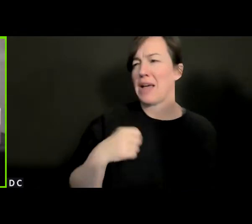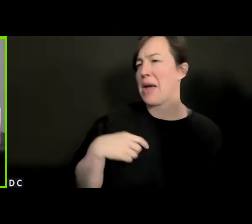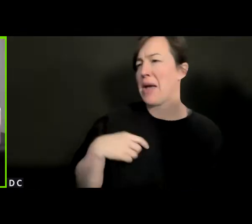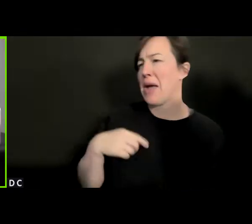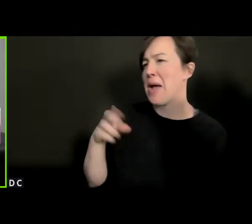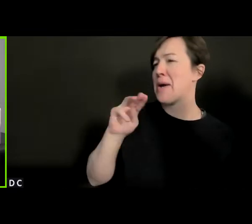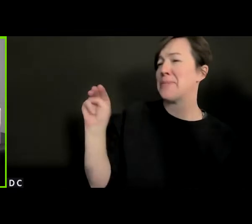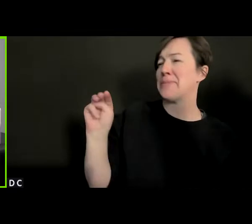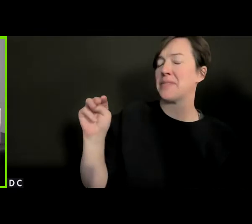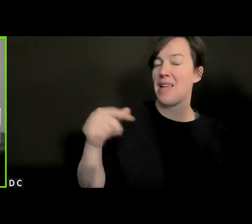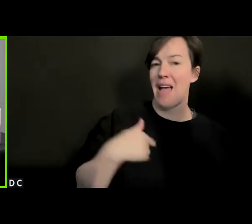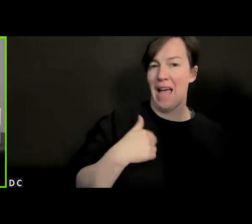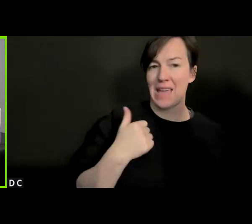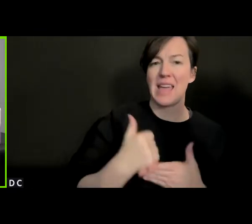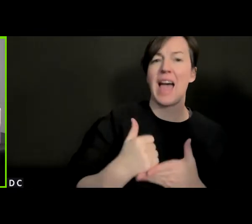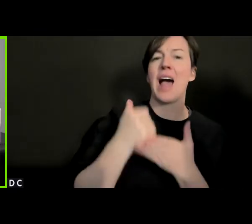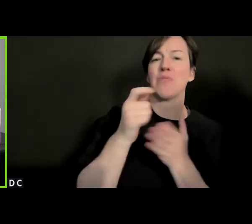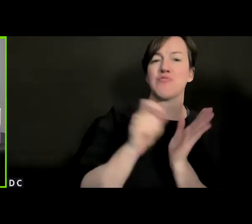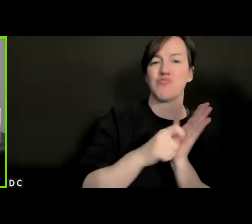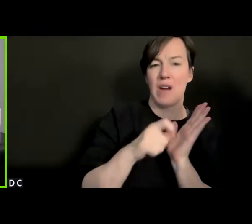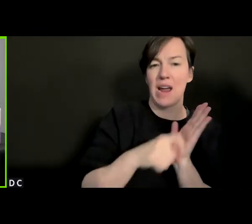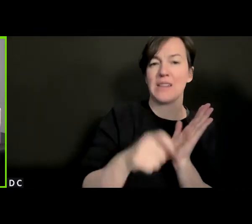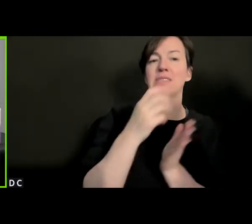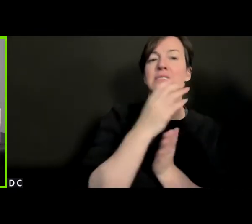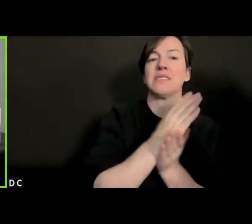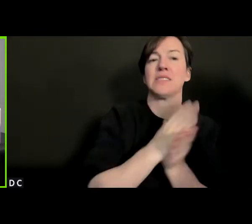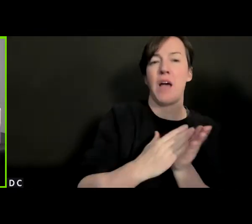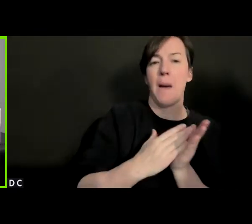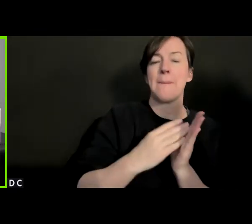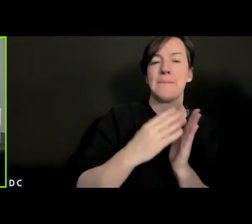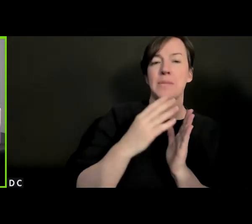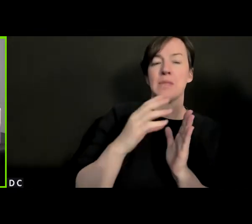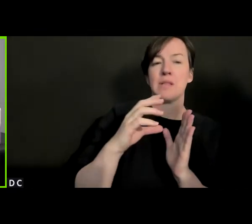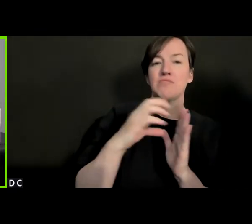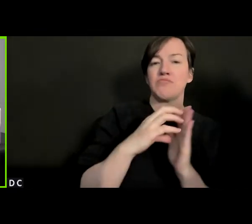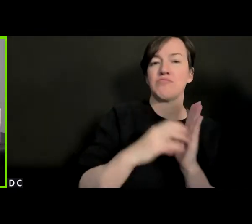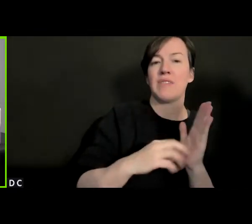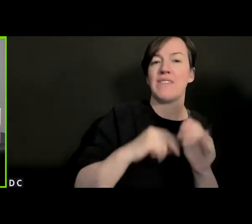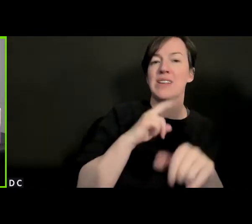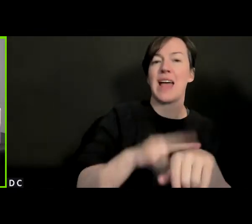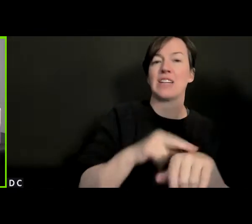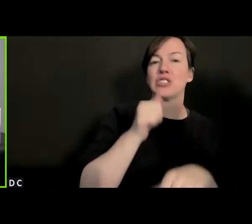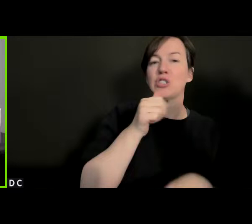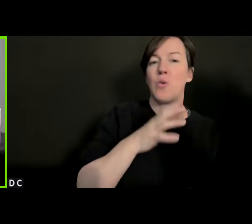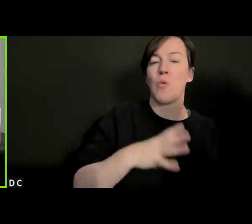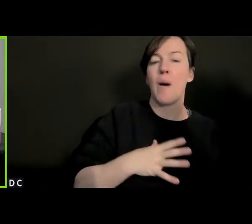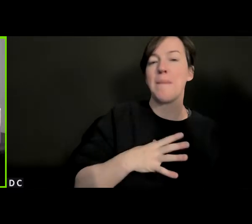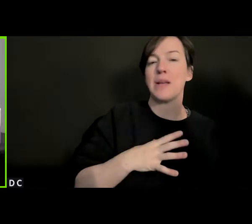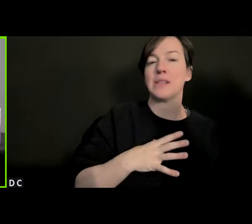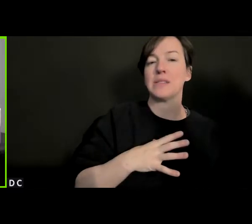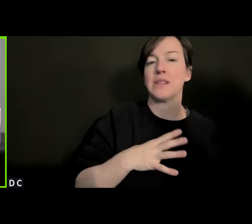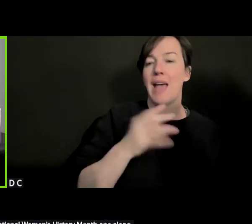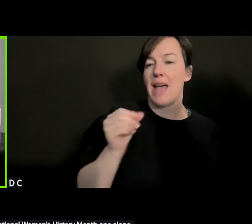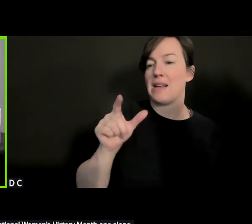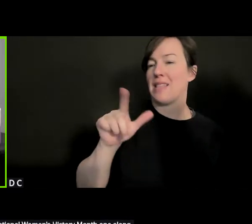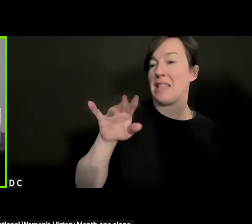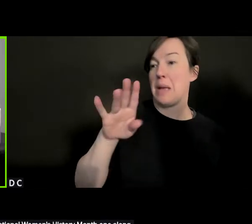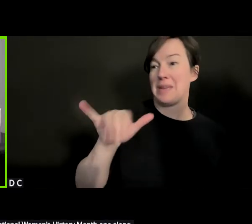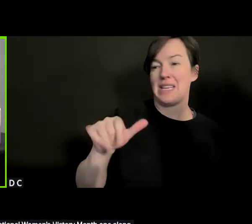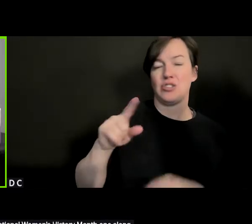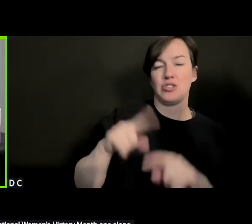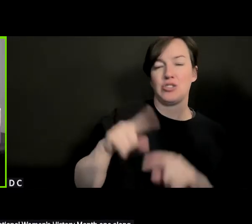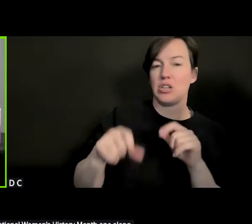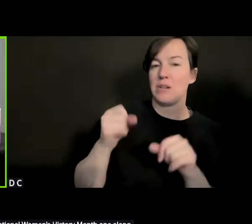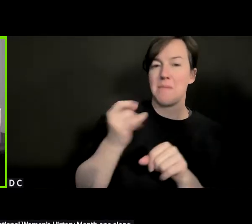I helped write some portions of the National Women's History Month one, along with Libby, who unfortunately couldn't be here